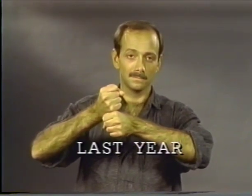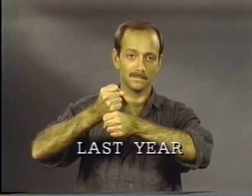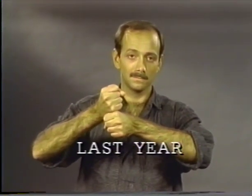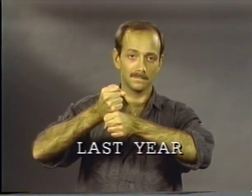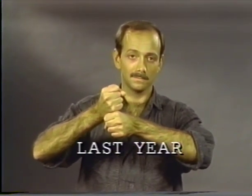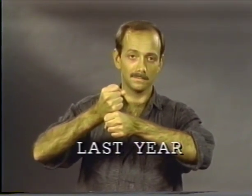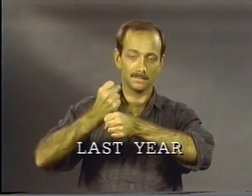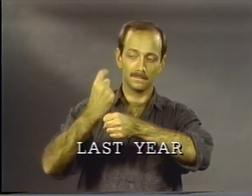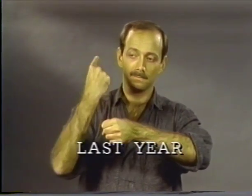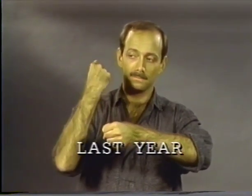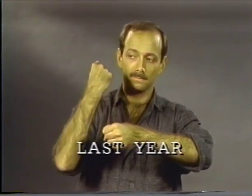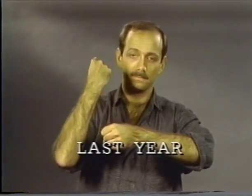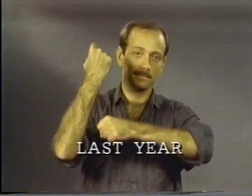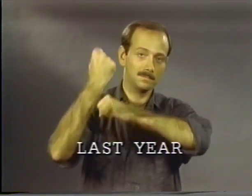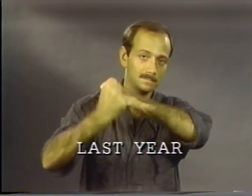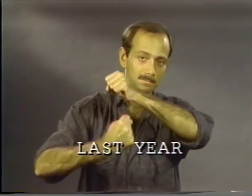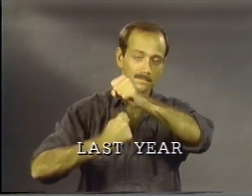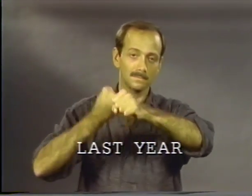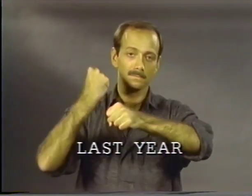Last year shows one going into the past.